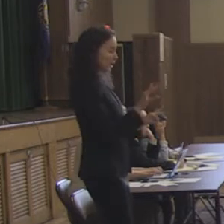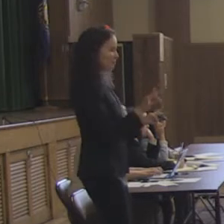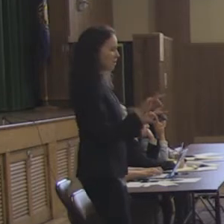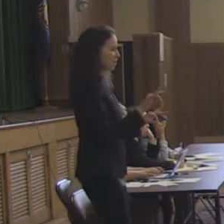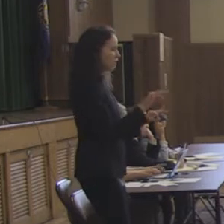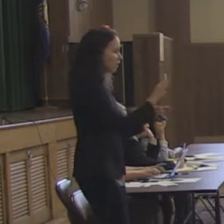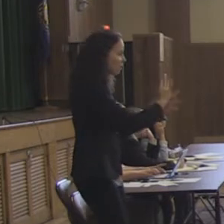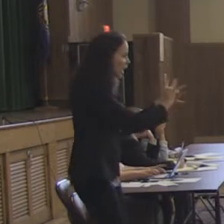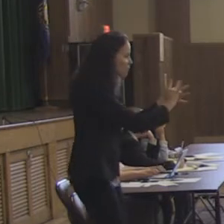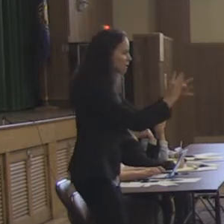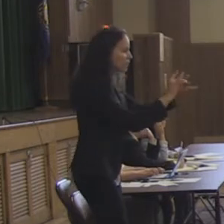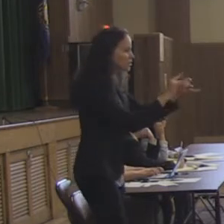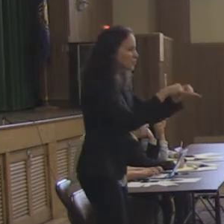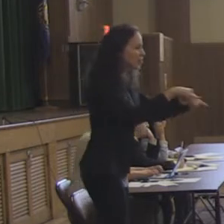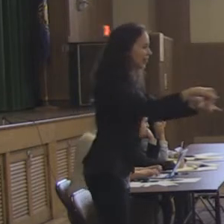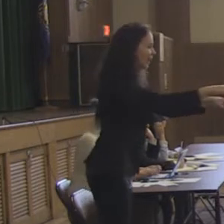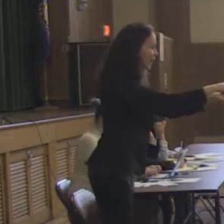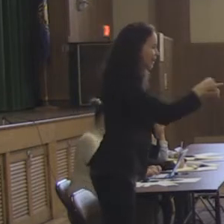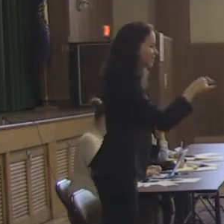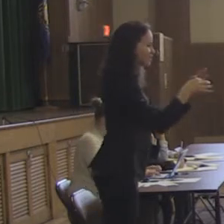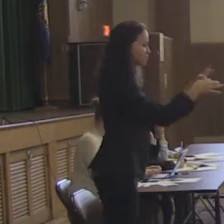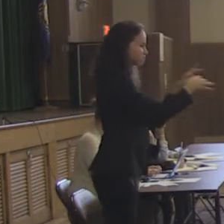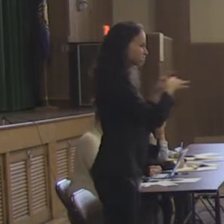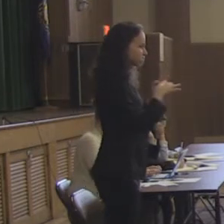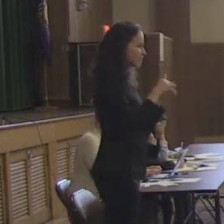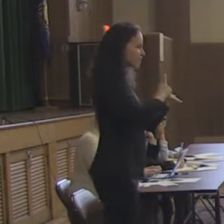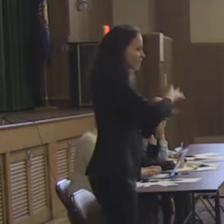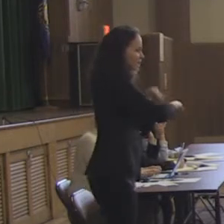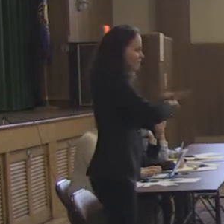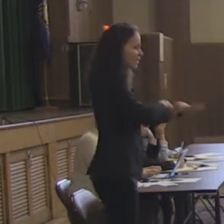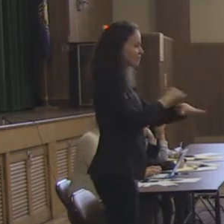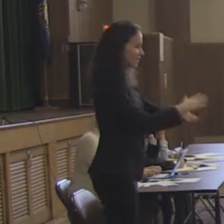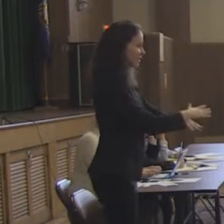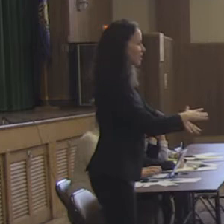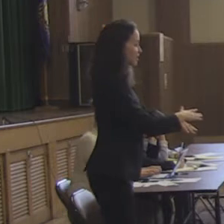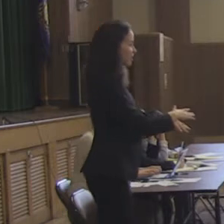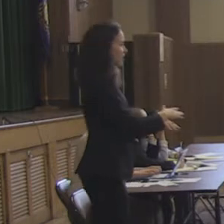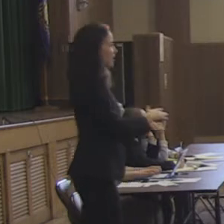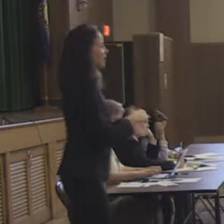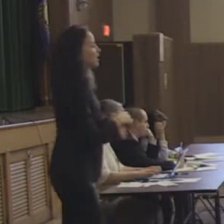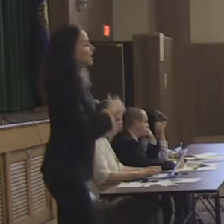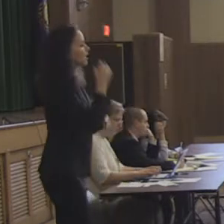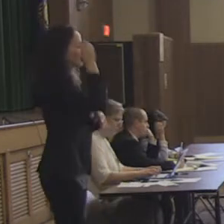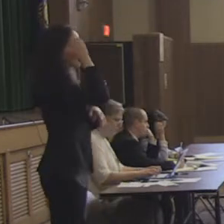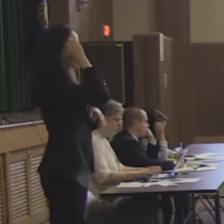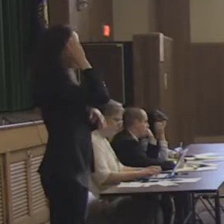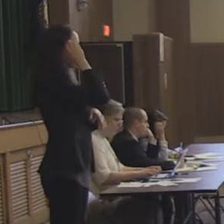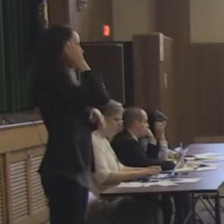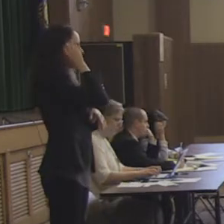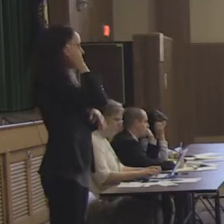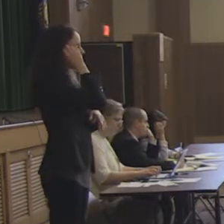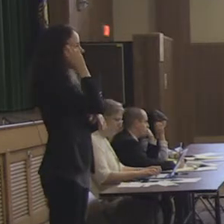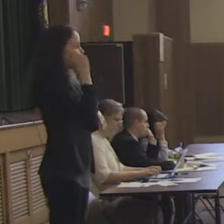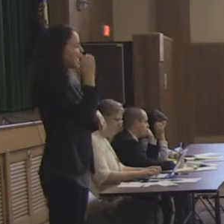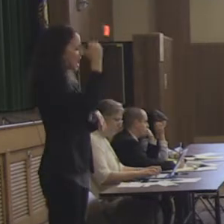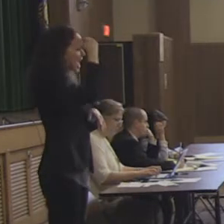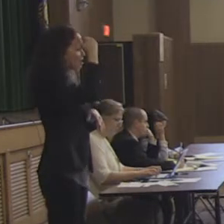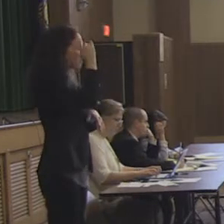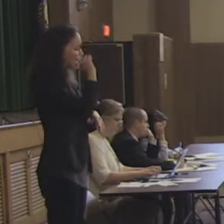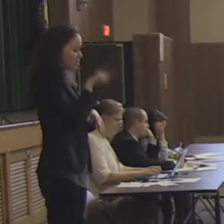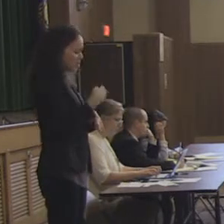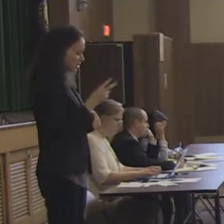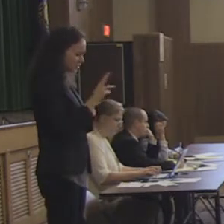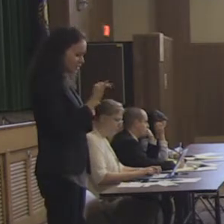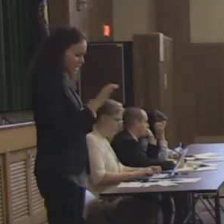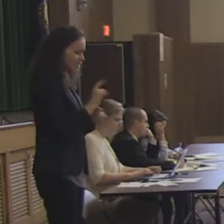related. And that is one pervasive issue that I've heard in other states too. I've heard